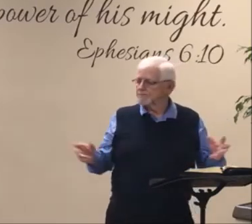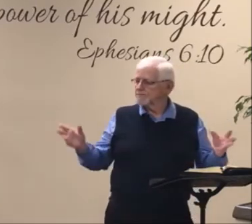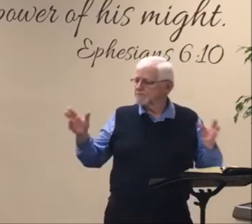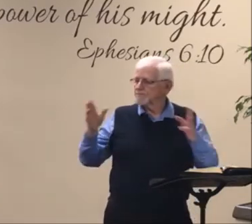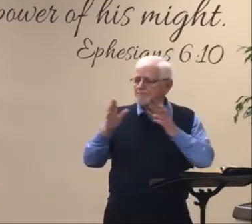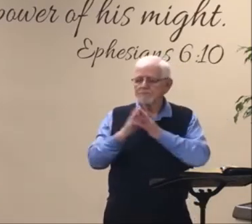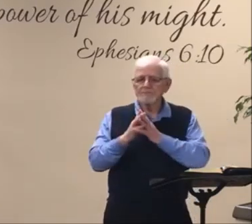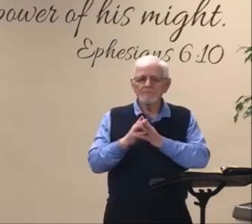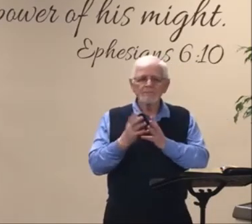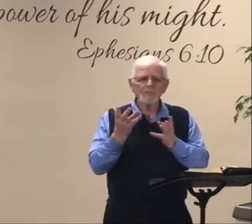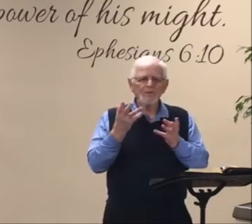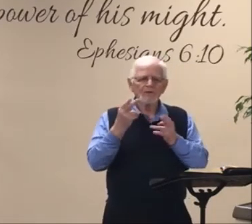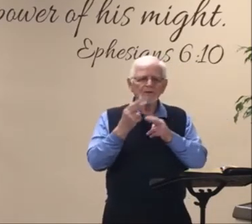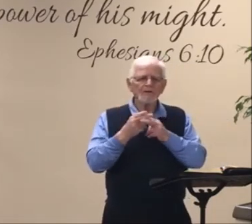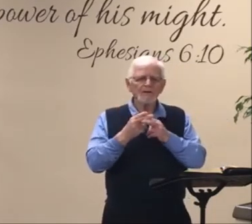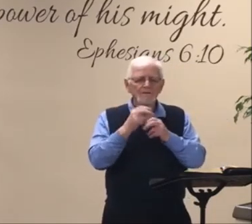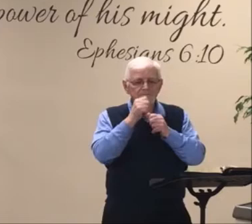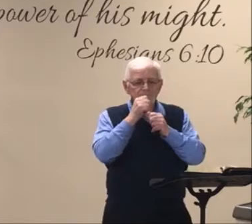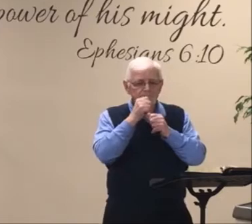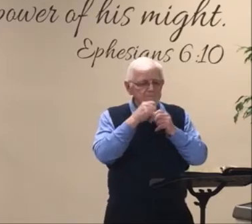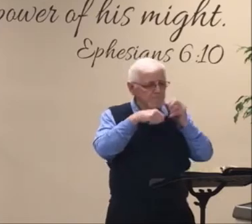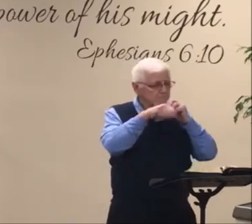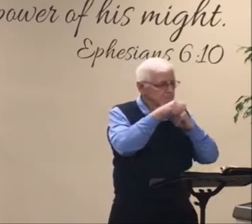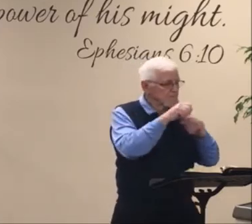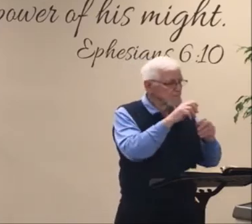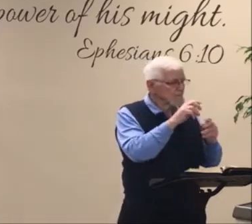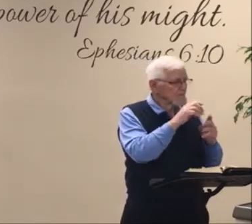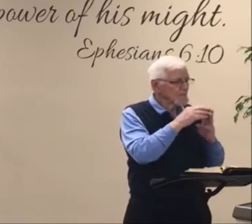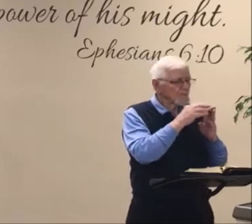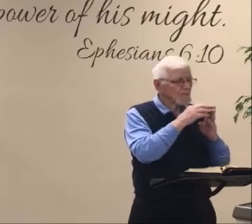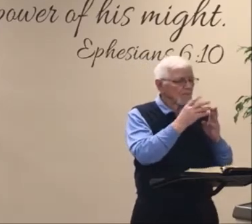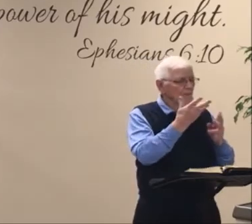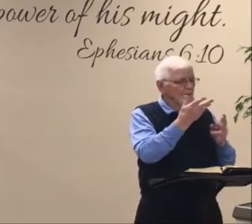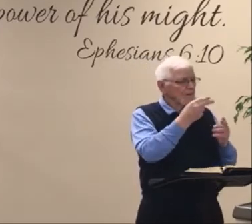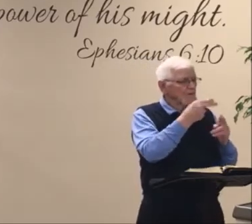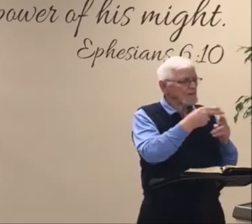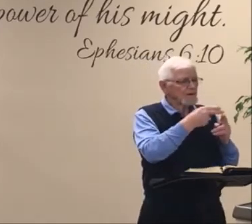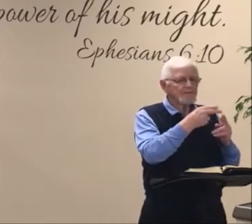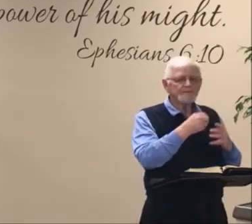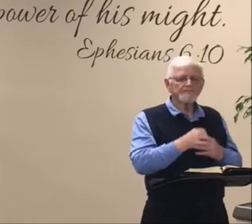If I asked you in private, around the corner, nobody's around, what is your name?